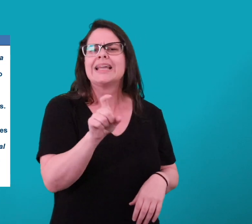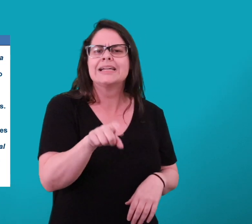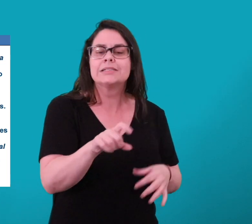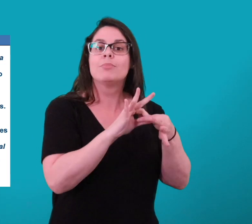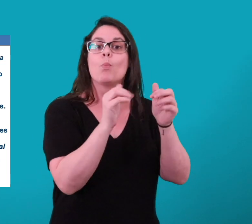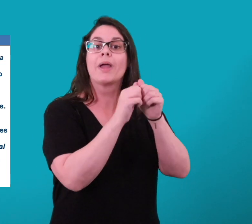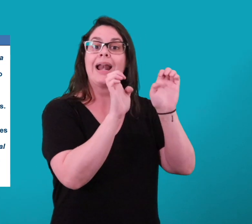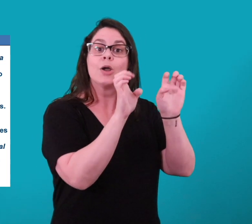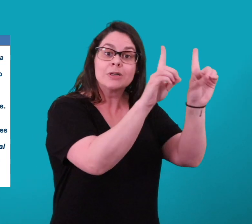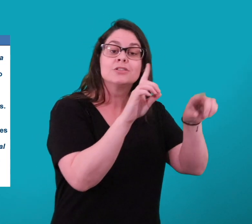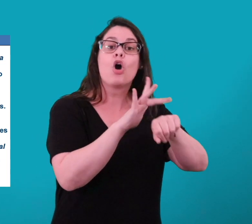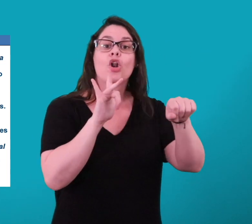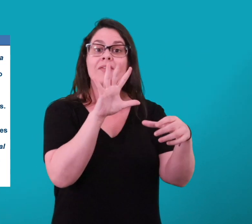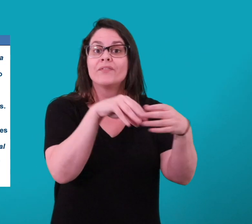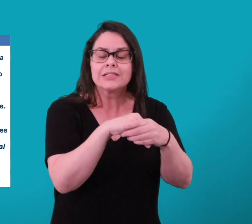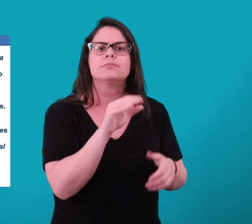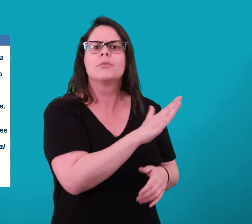or educational needs.